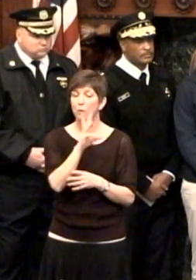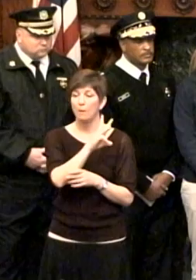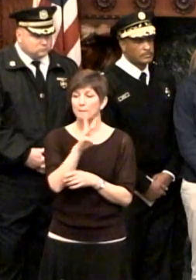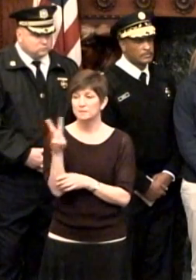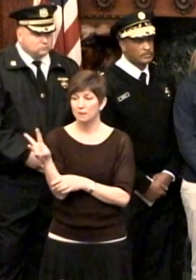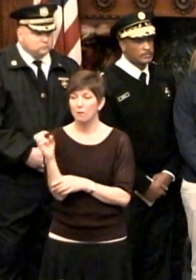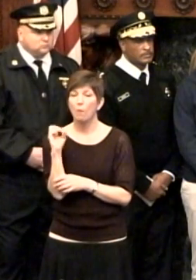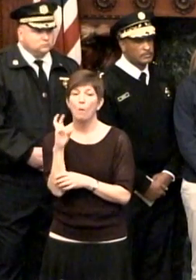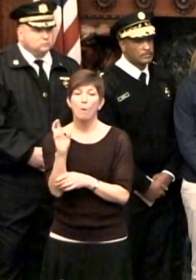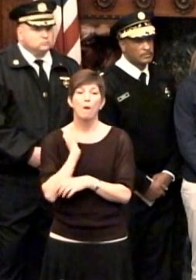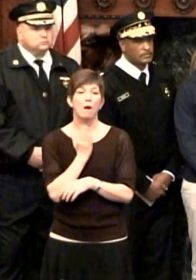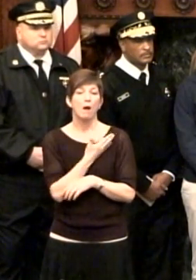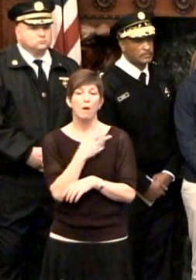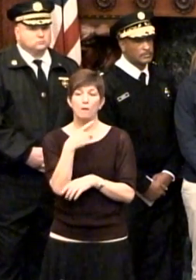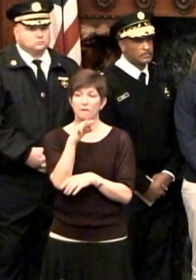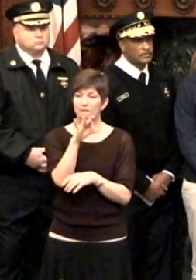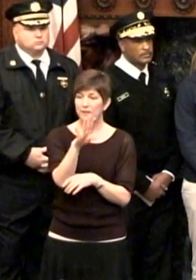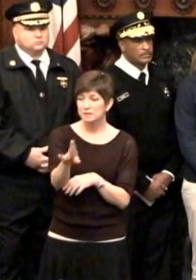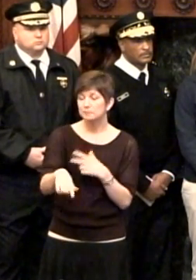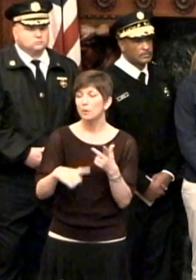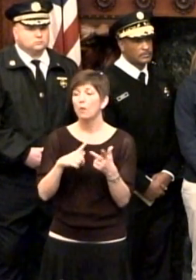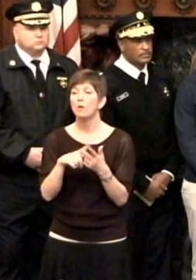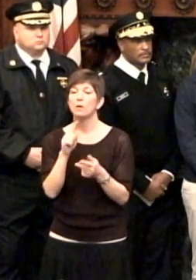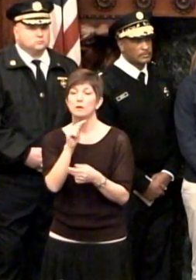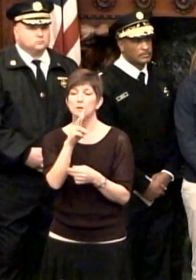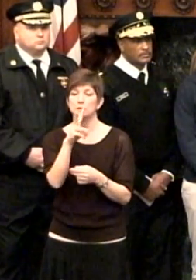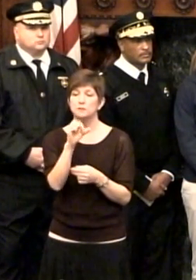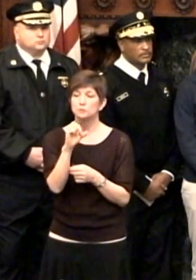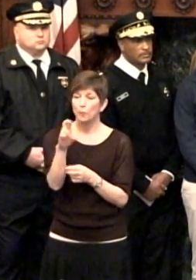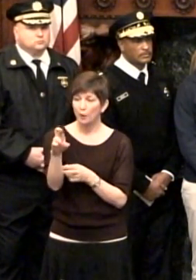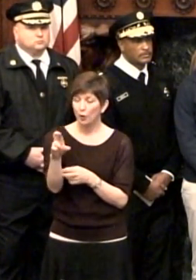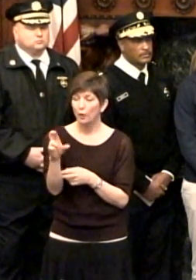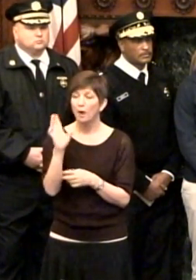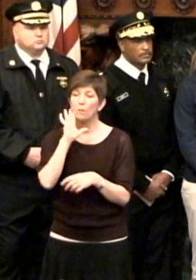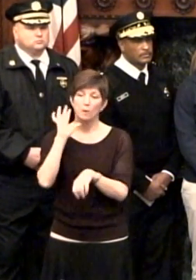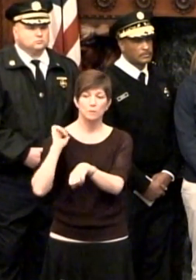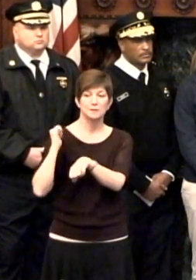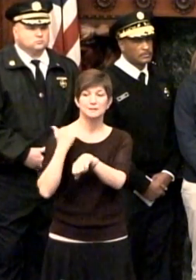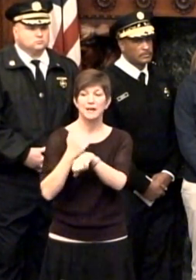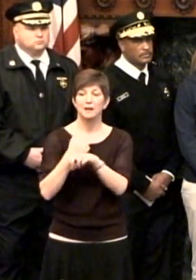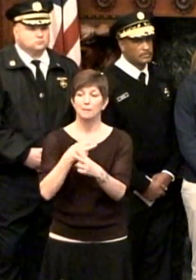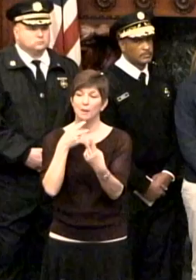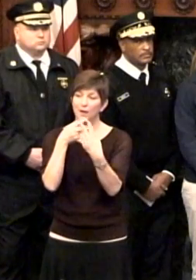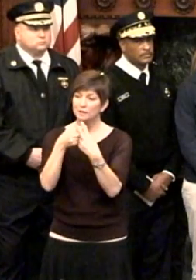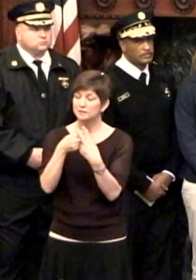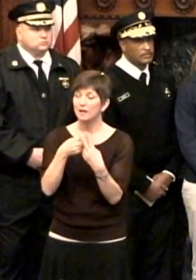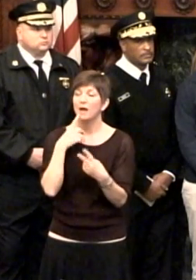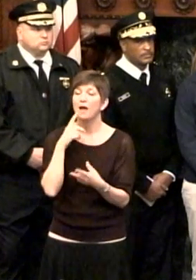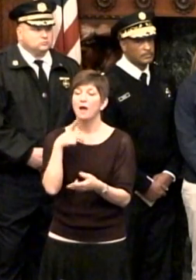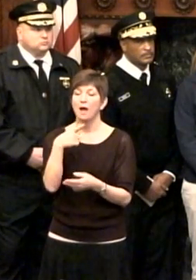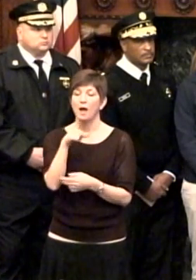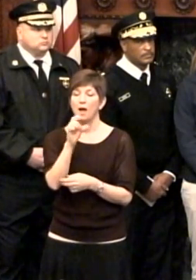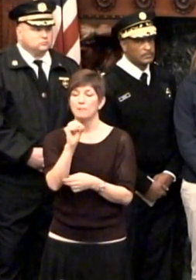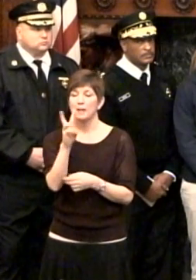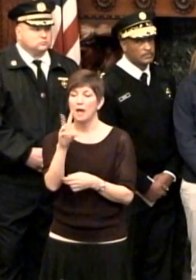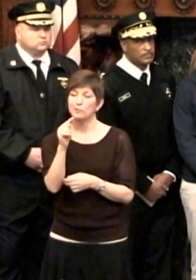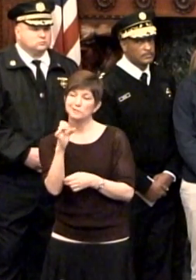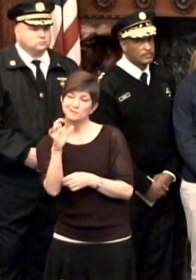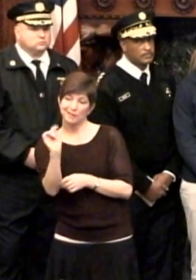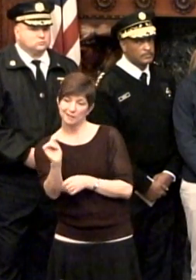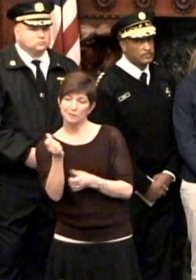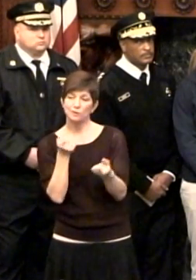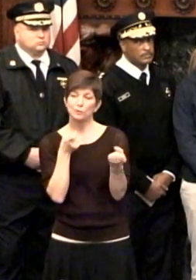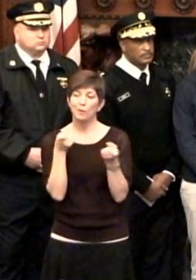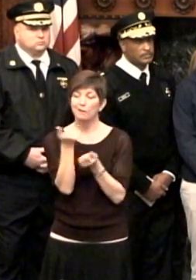website or our Facebook or Twitter account, and we're setting up a hashtag plow ticket to handle